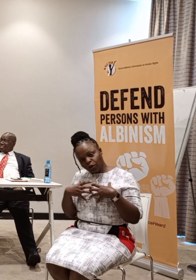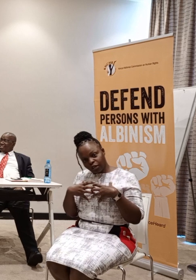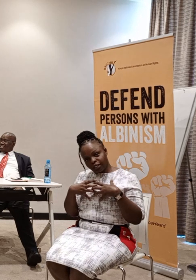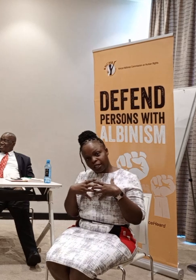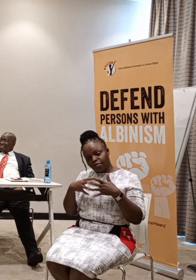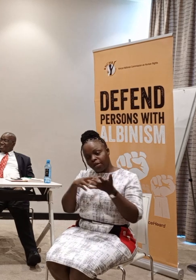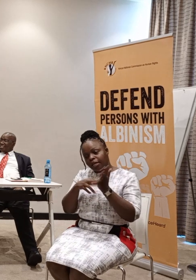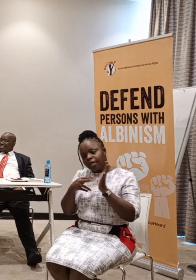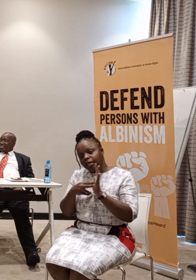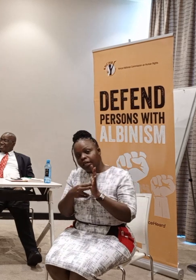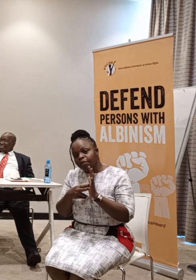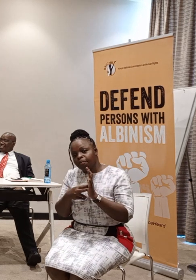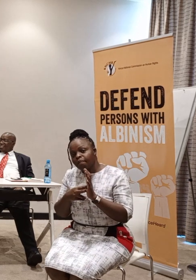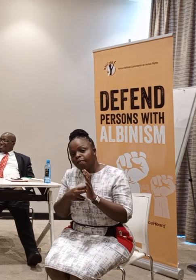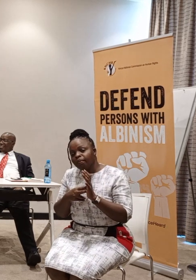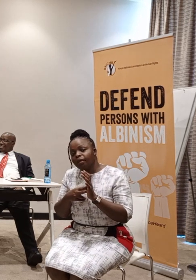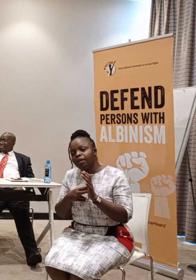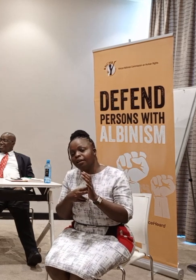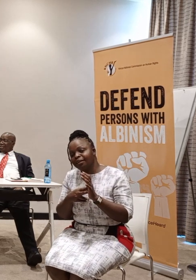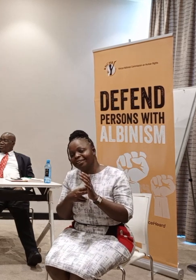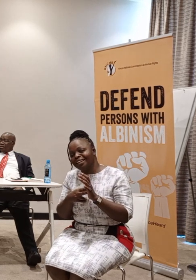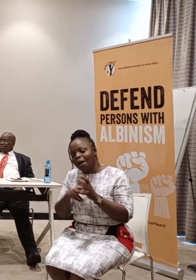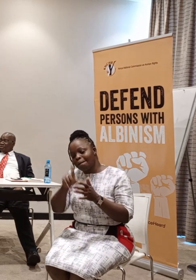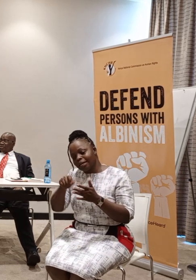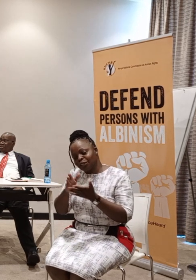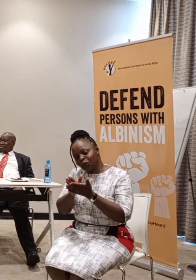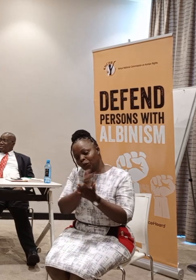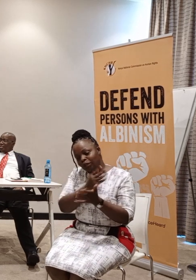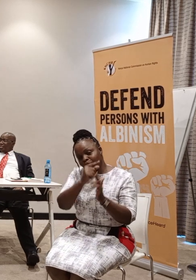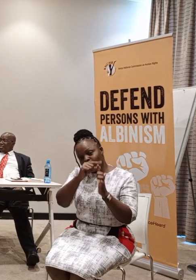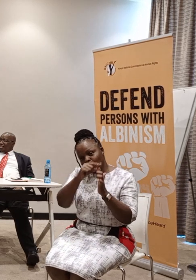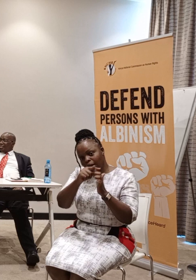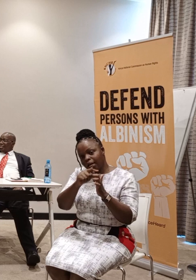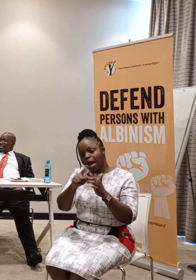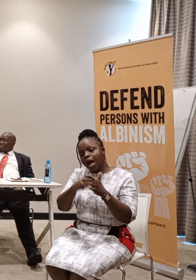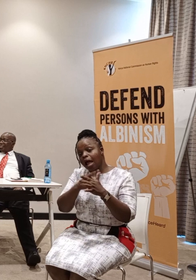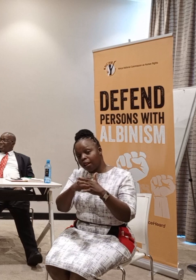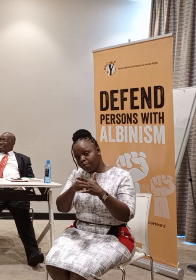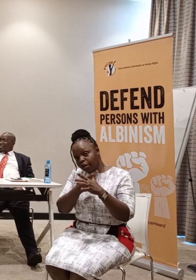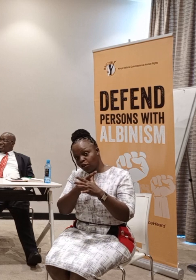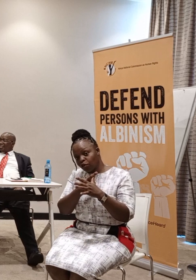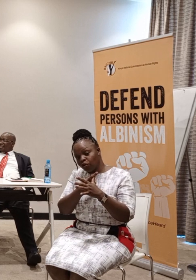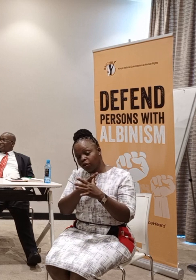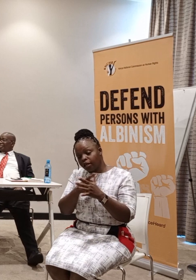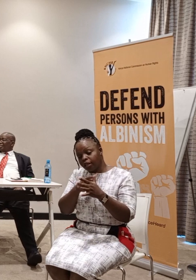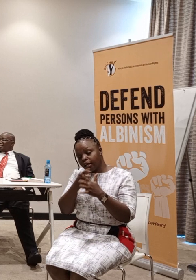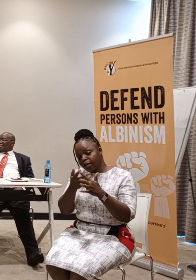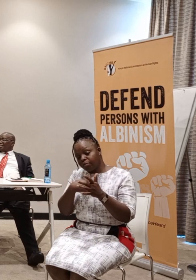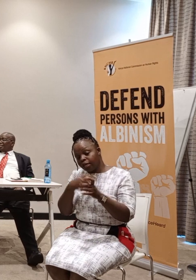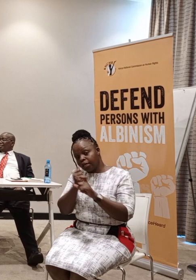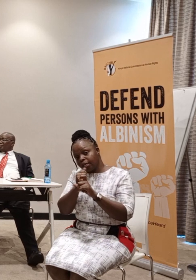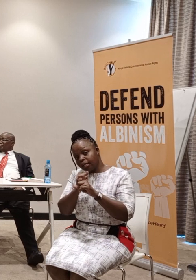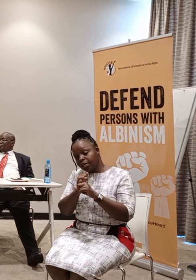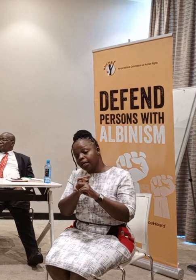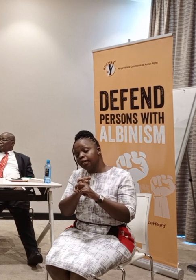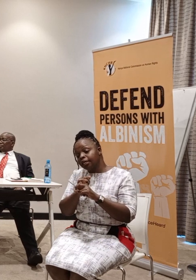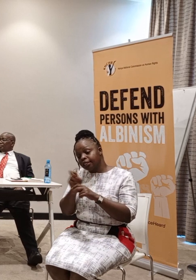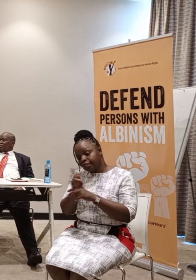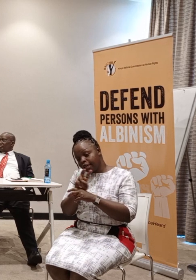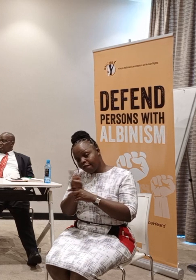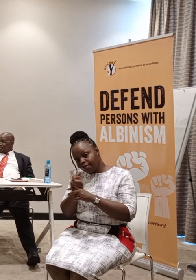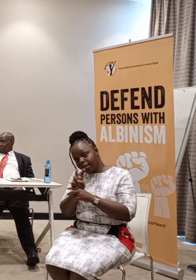the Arubino, not Albino, Arubino, so that then you can say, and for sure, I did a survey in Ruido, and Mudongo Arroyo was